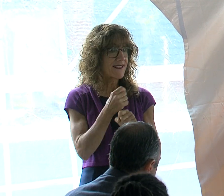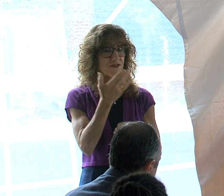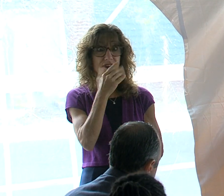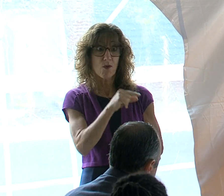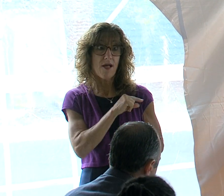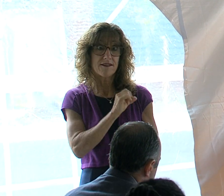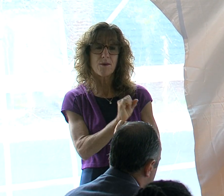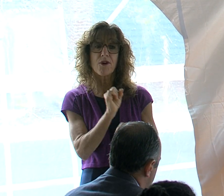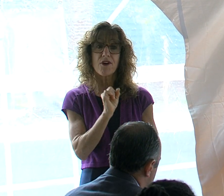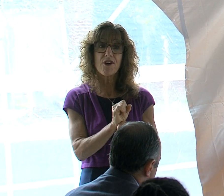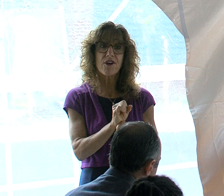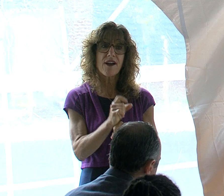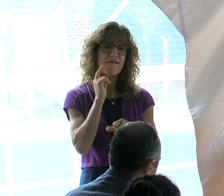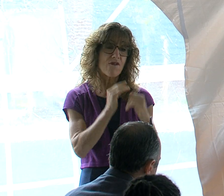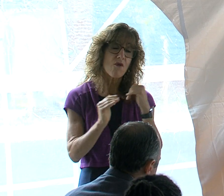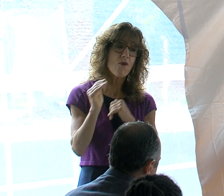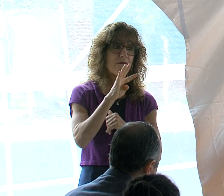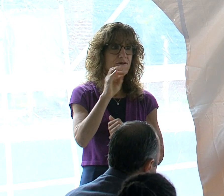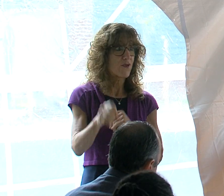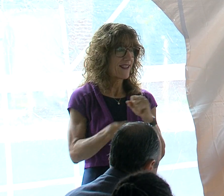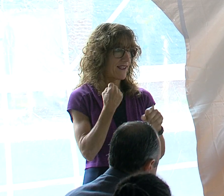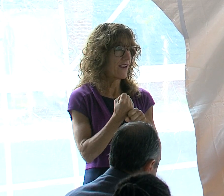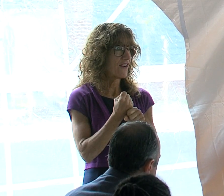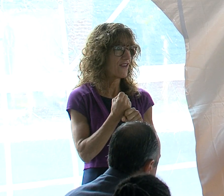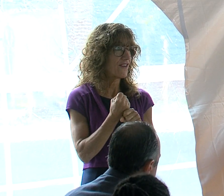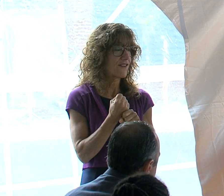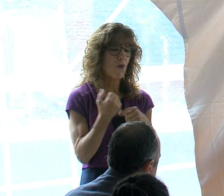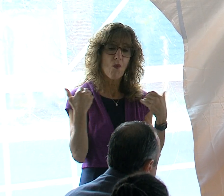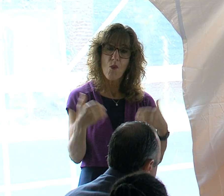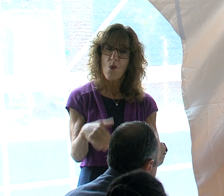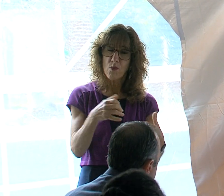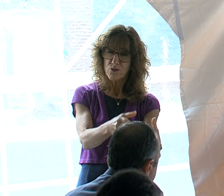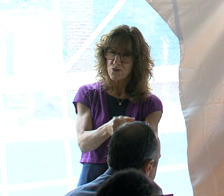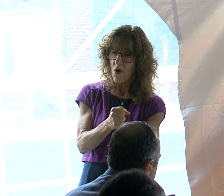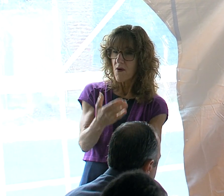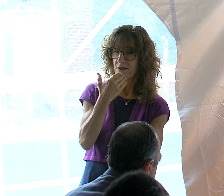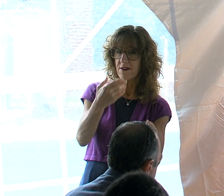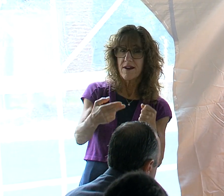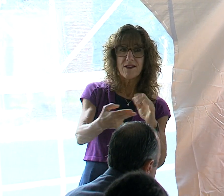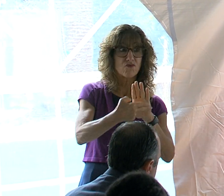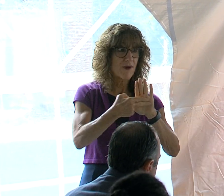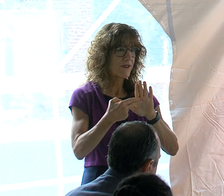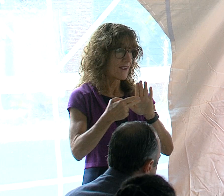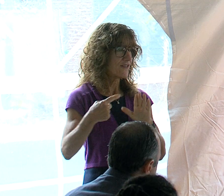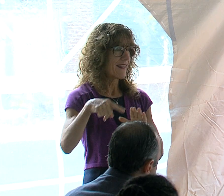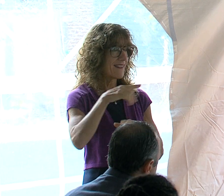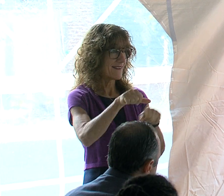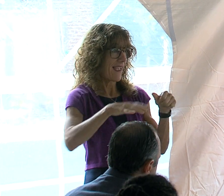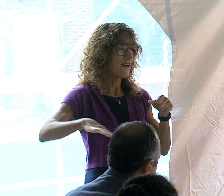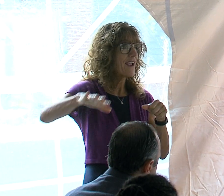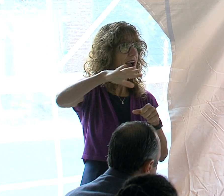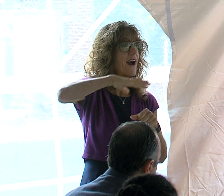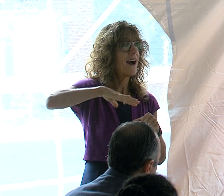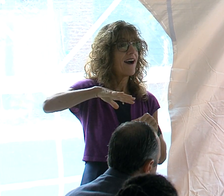work for over 40 years and have a really strong reputation in this region.